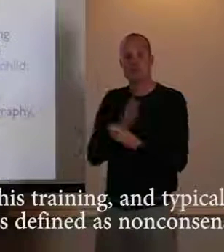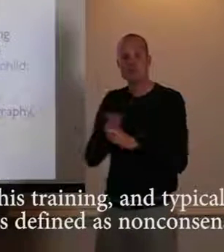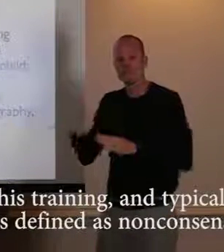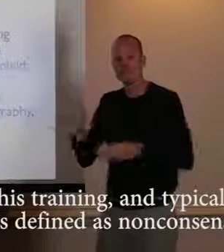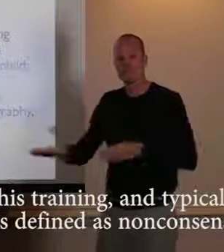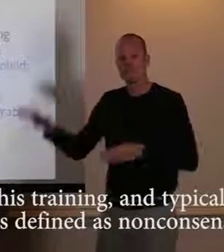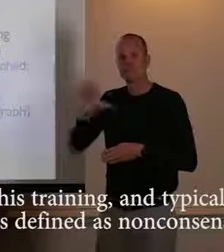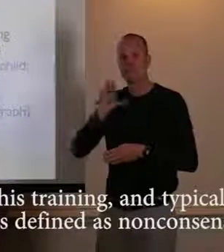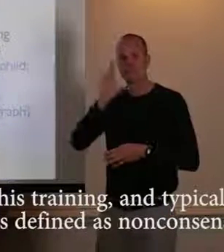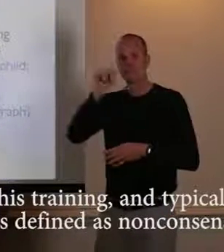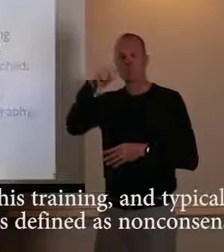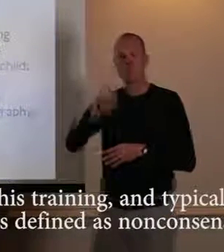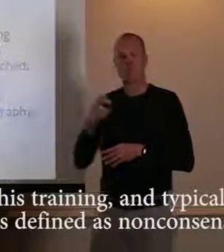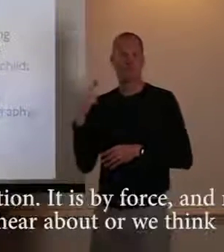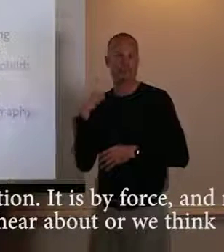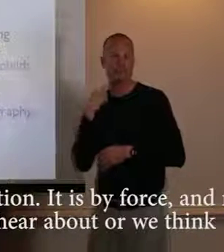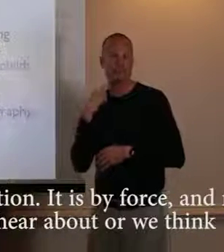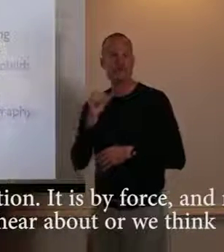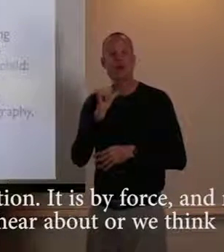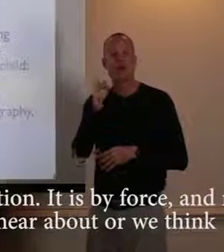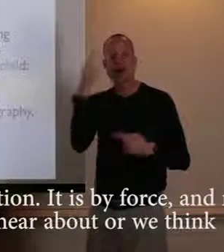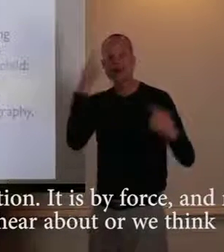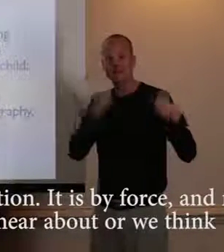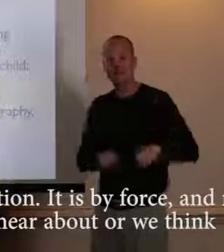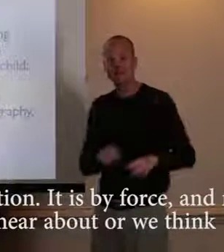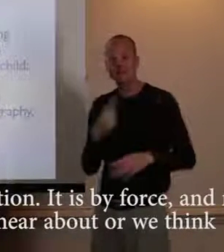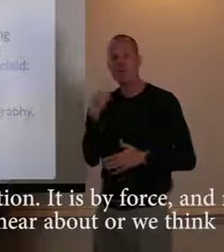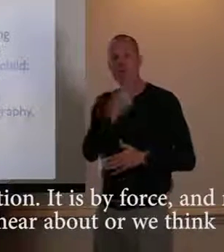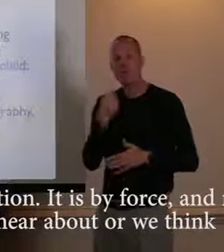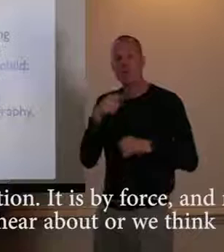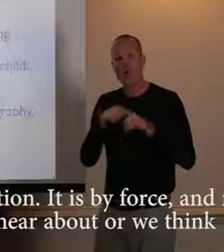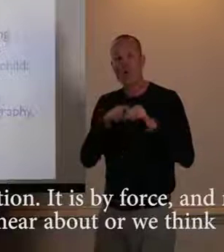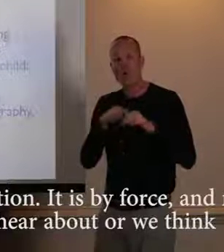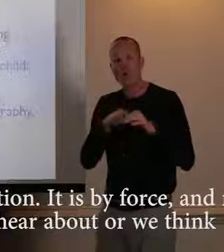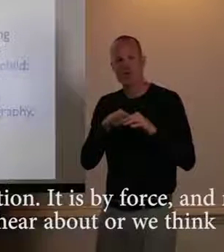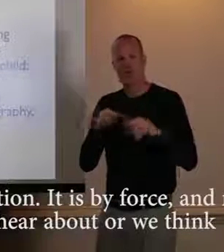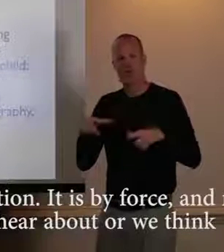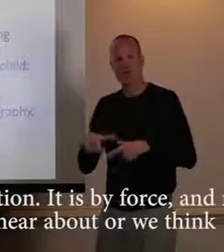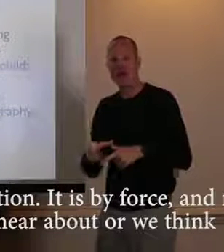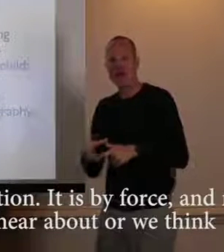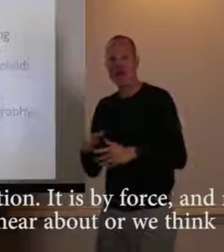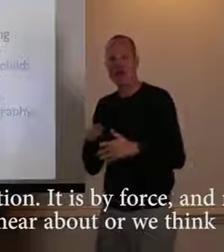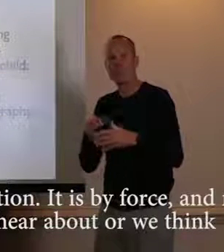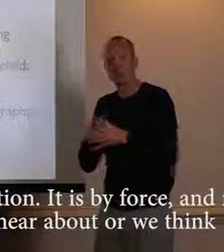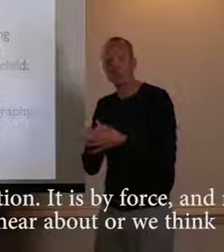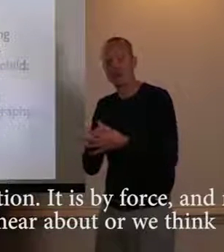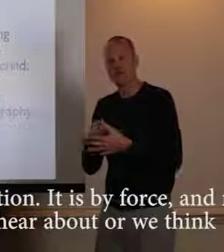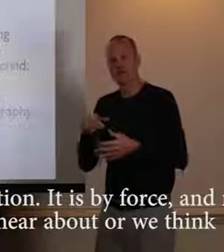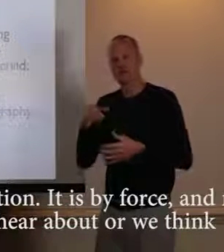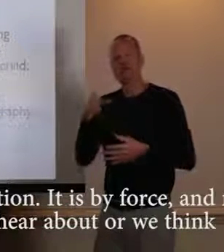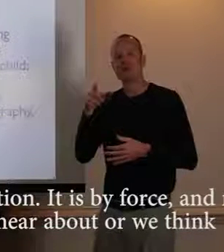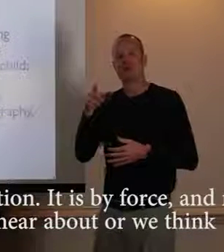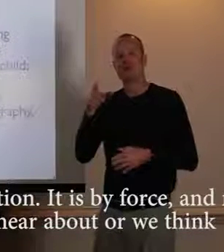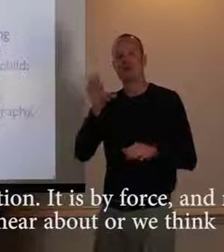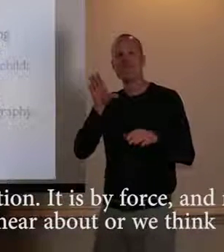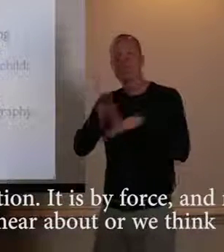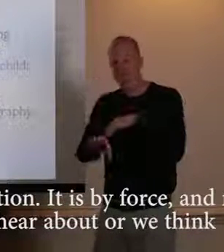as non-consensual oral, anal, or vaginal penetration. It is by force and not